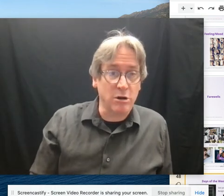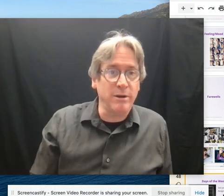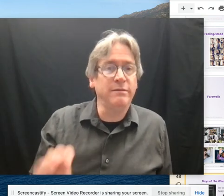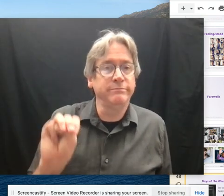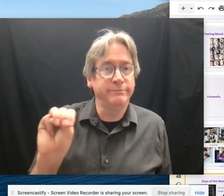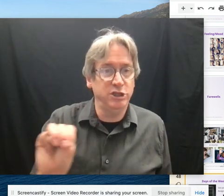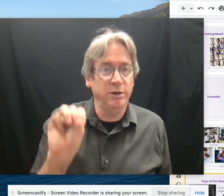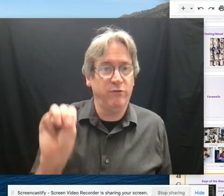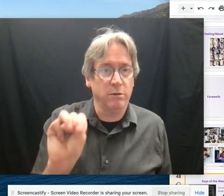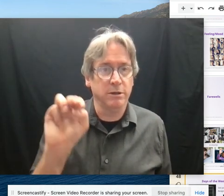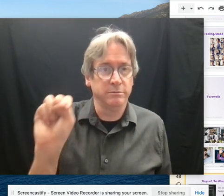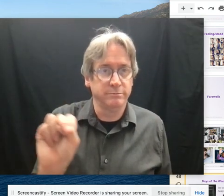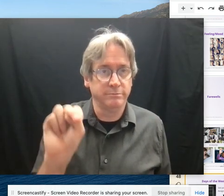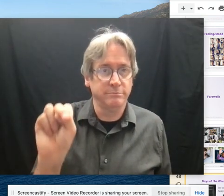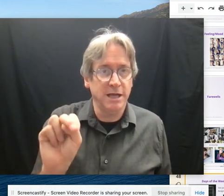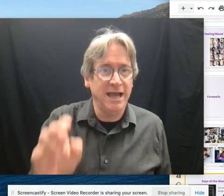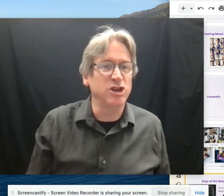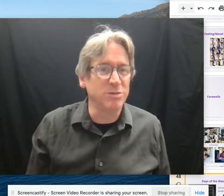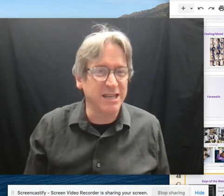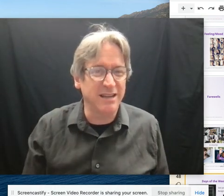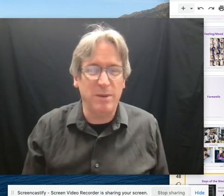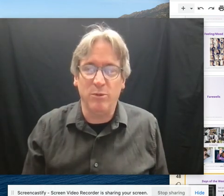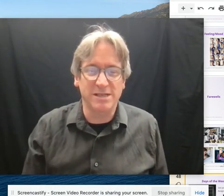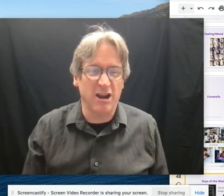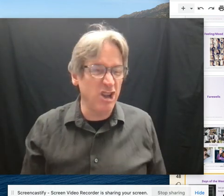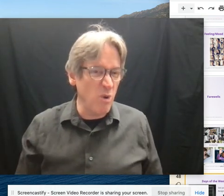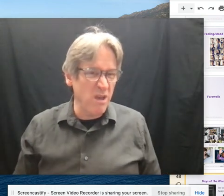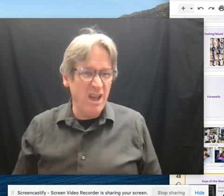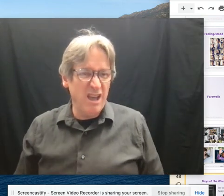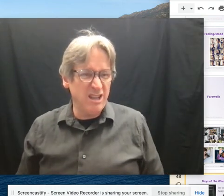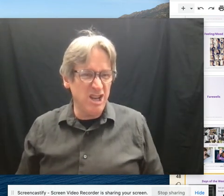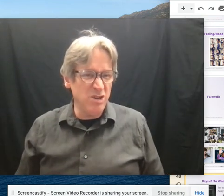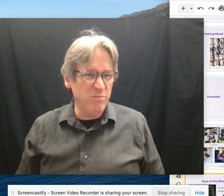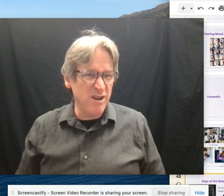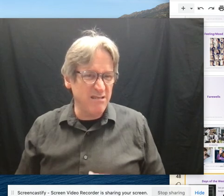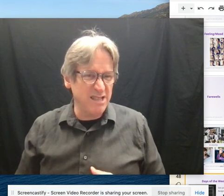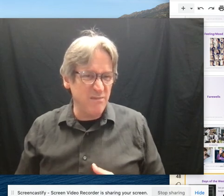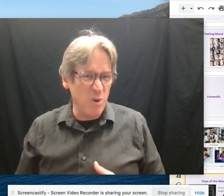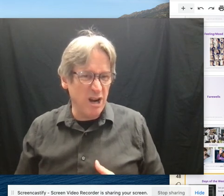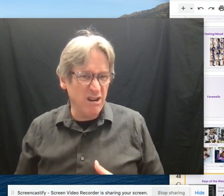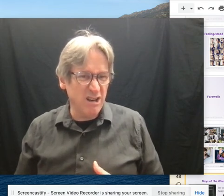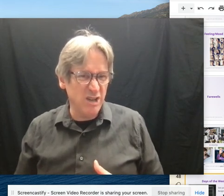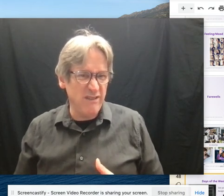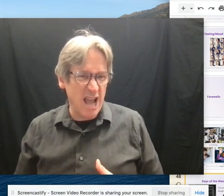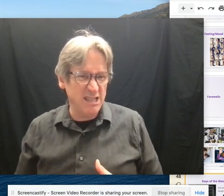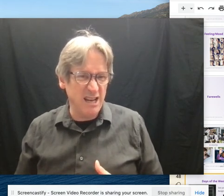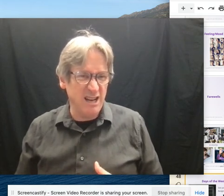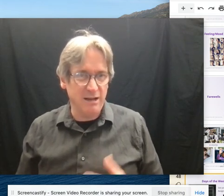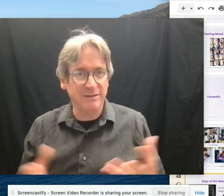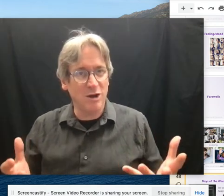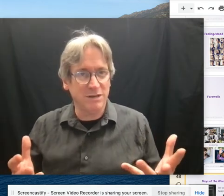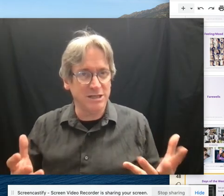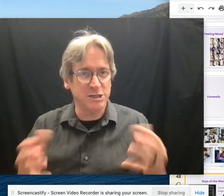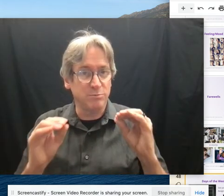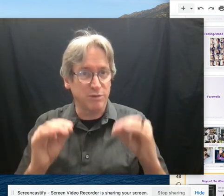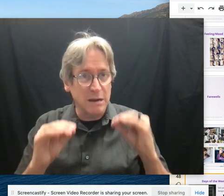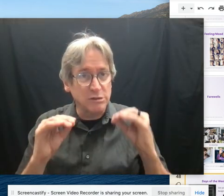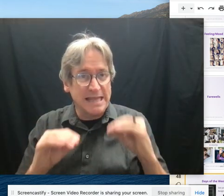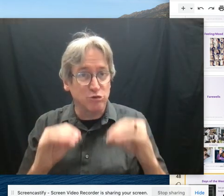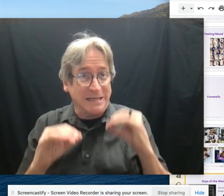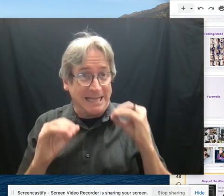recommend to start with, do it forward. It's almost like people will say, did you pronounce something weird? Do you have an accent? And like, no, I